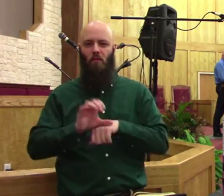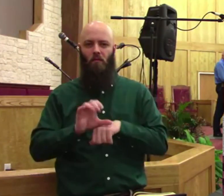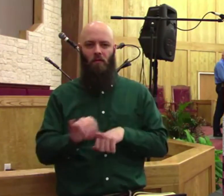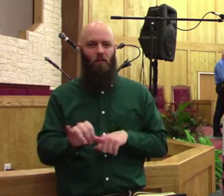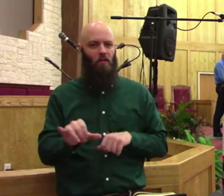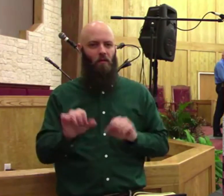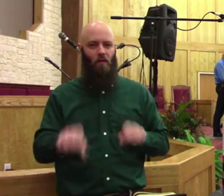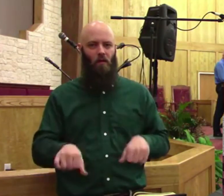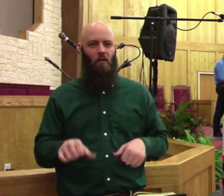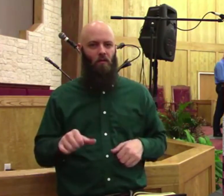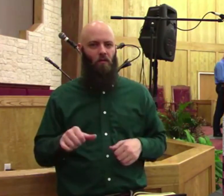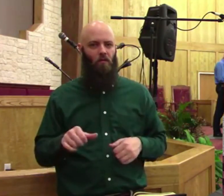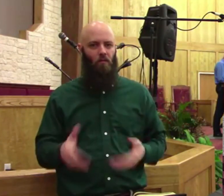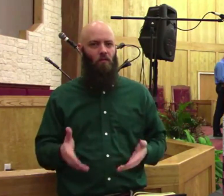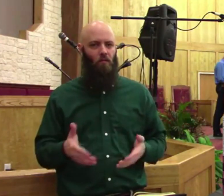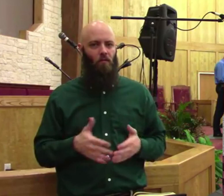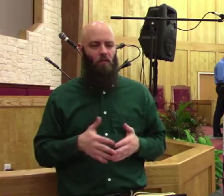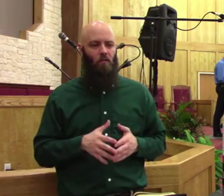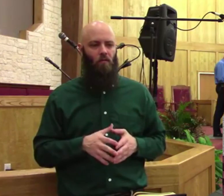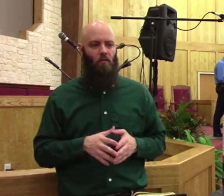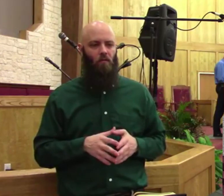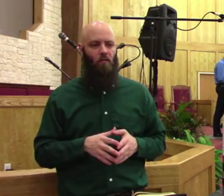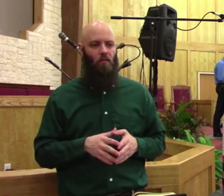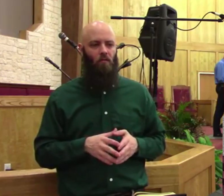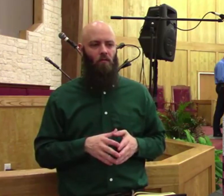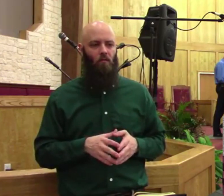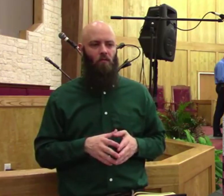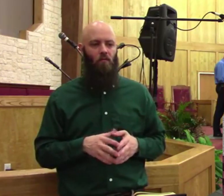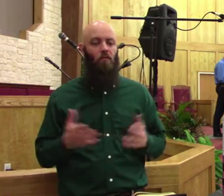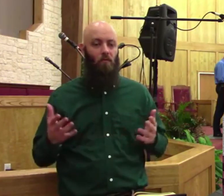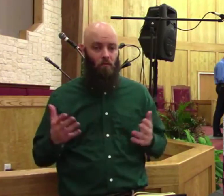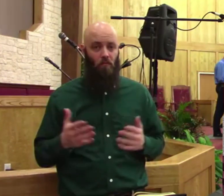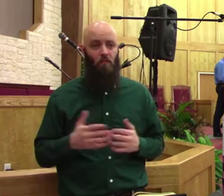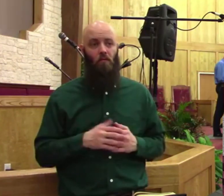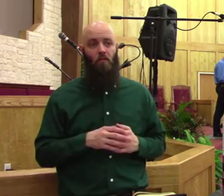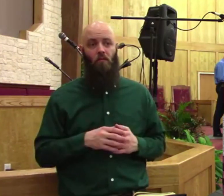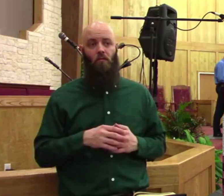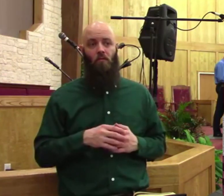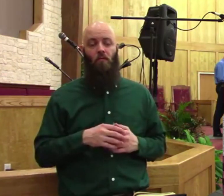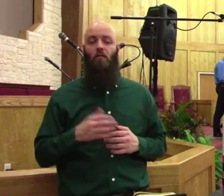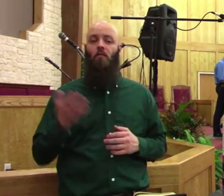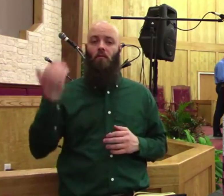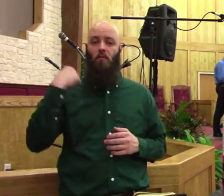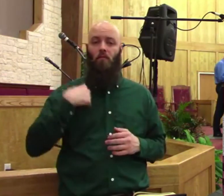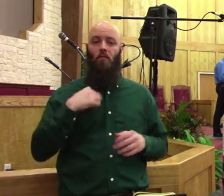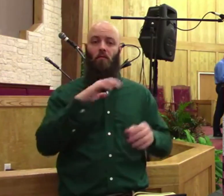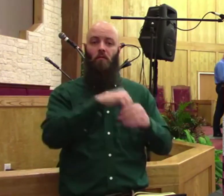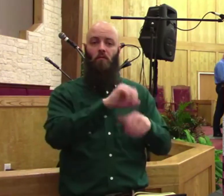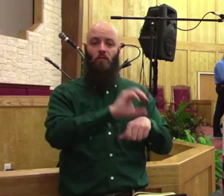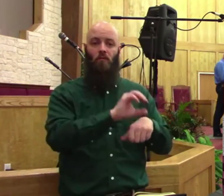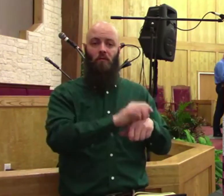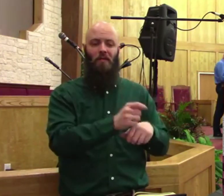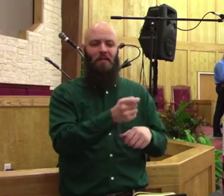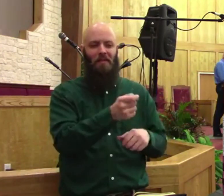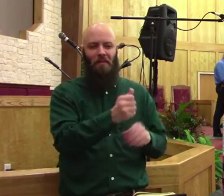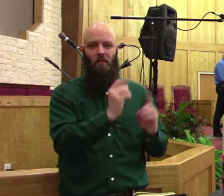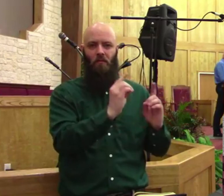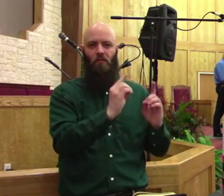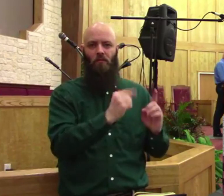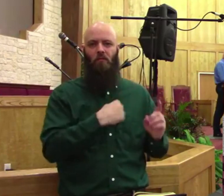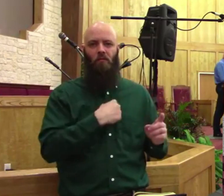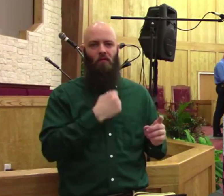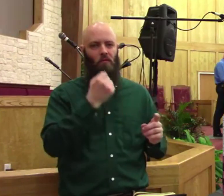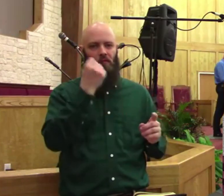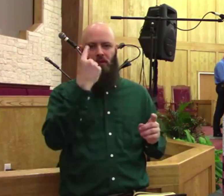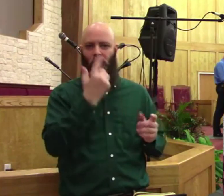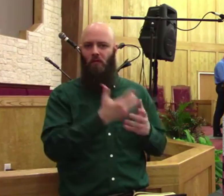There's a sense in which I thought I was in a church with very little doctrine, didn't understand the doctrines